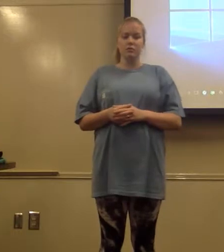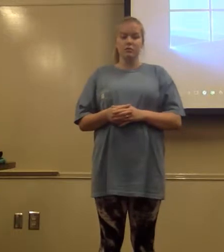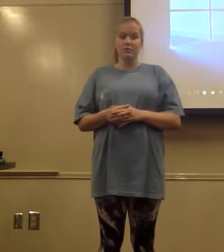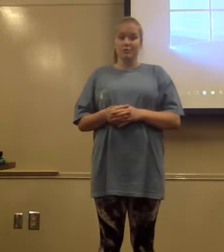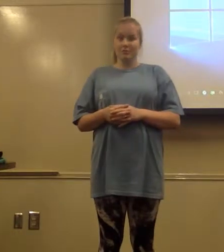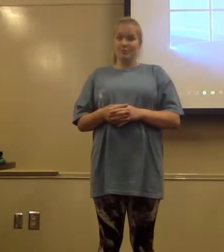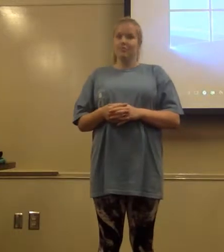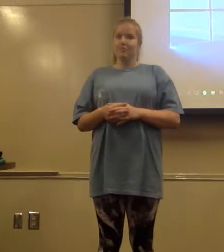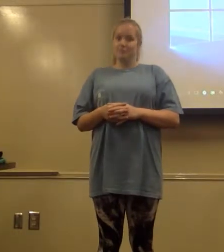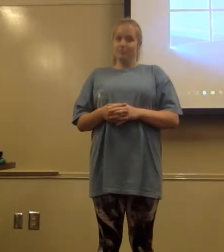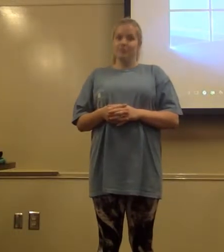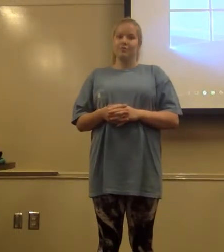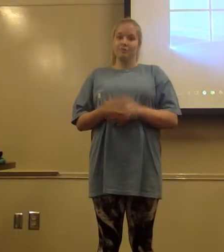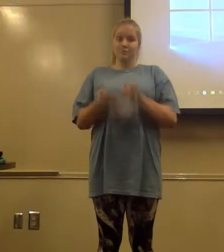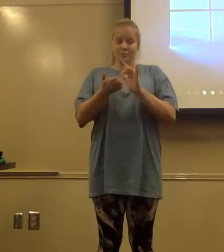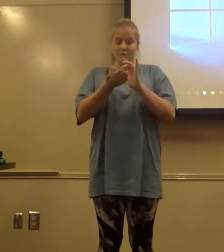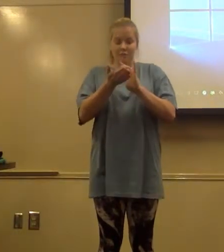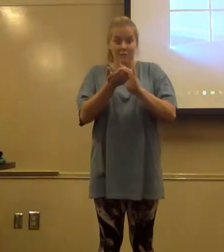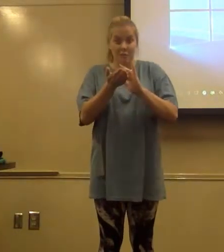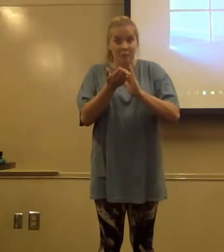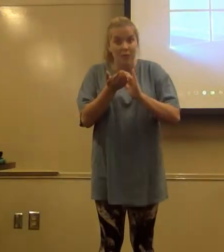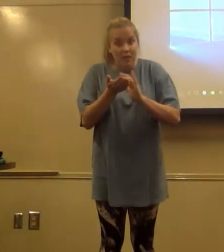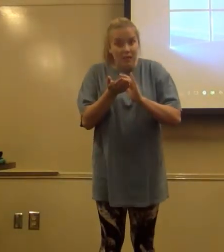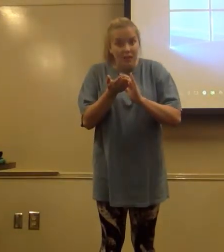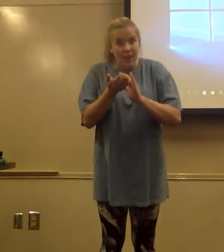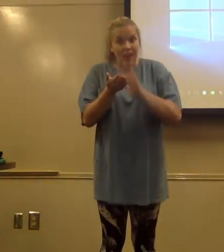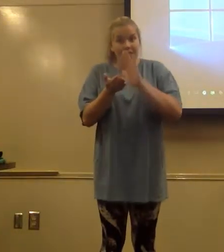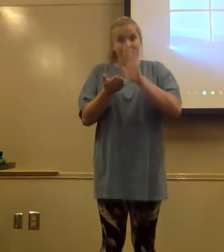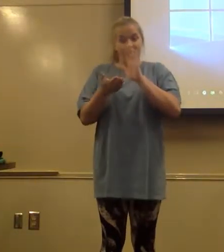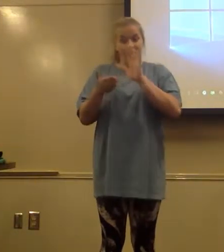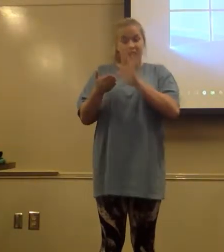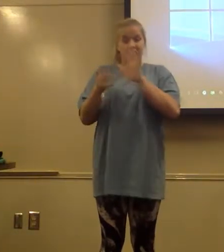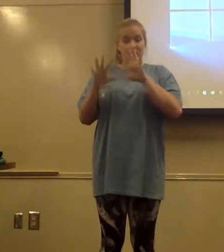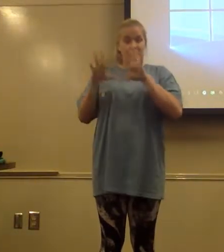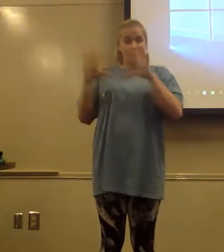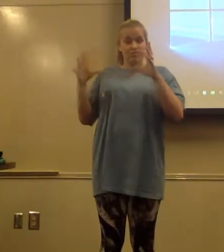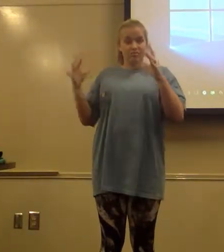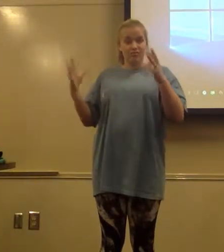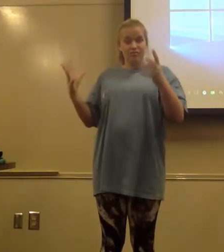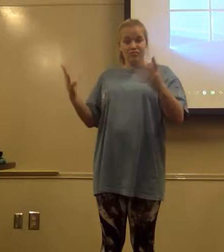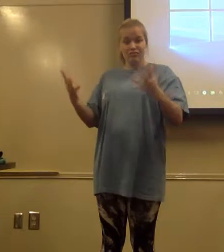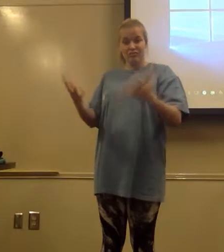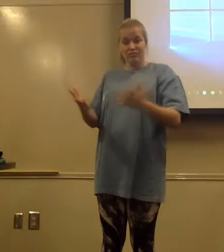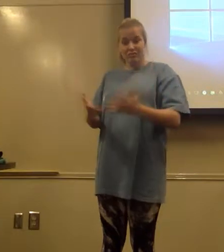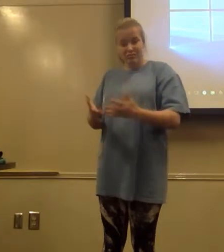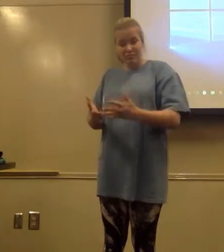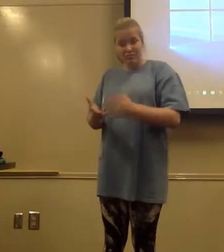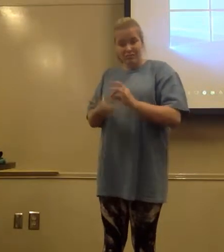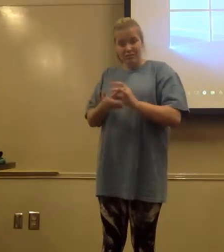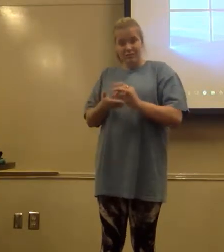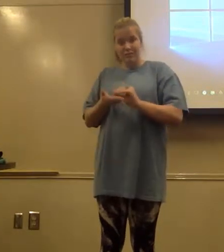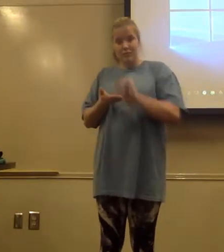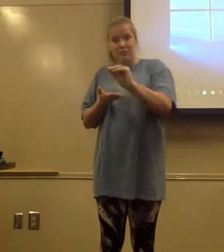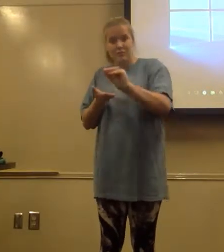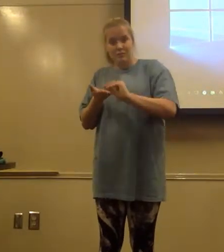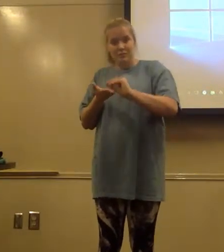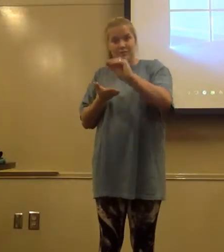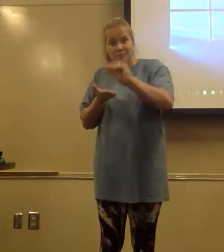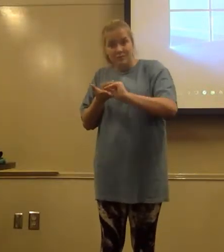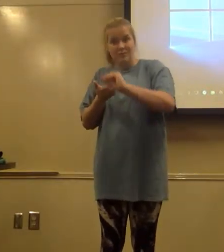only to Big Pharma, which sell these chronic disease drugs that people take every single day for the rest of their lives because they're not actually treating the cause of their disease, right?